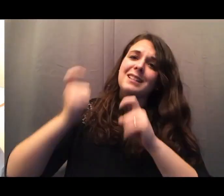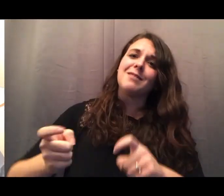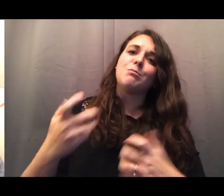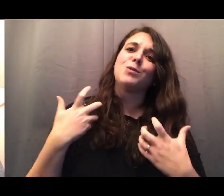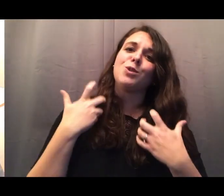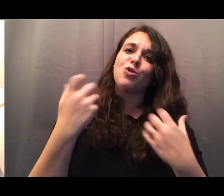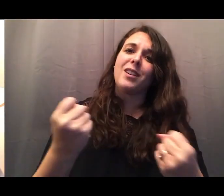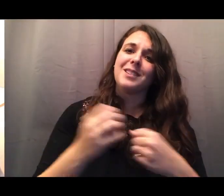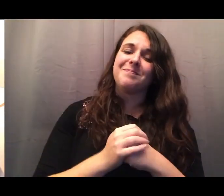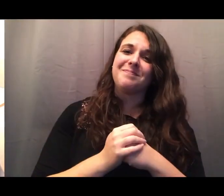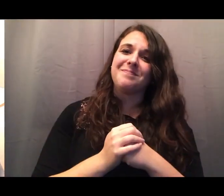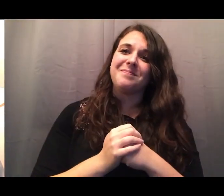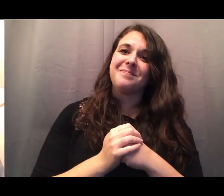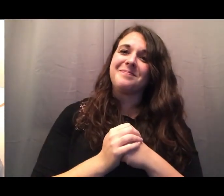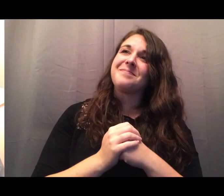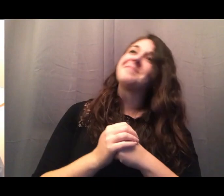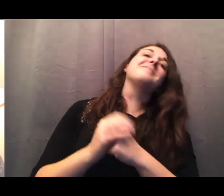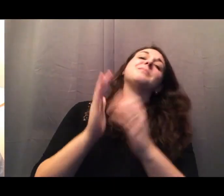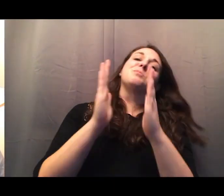Let's pray.